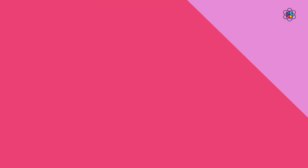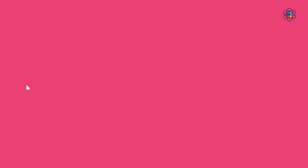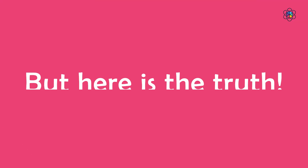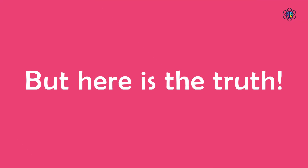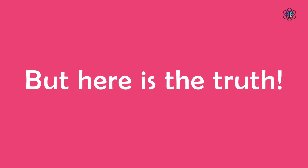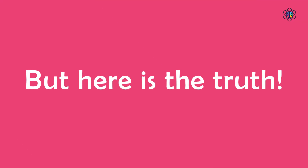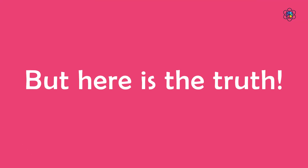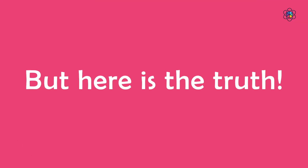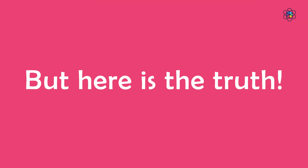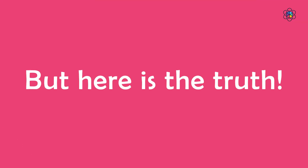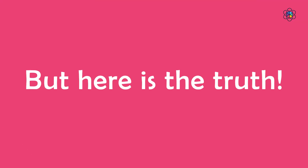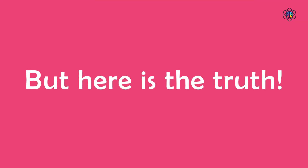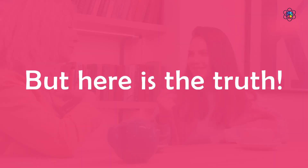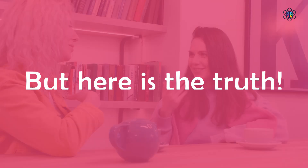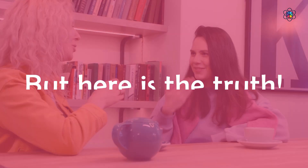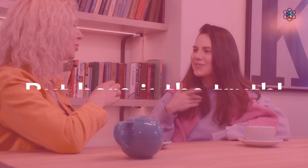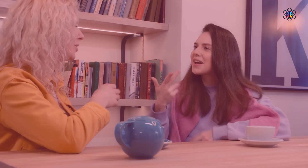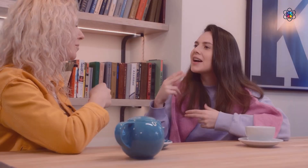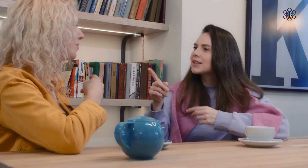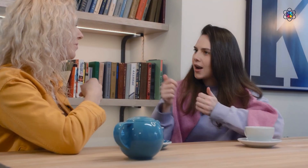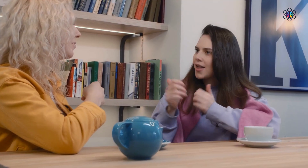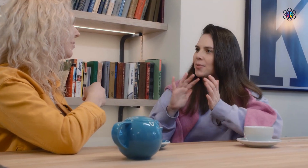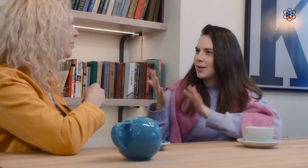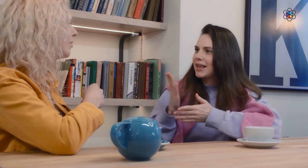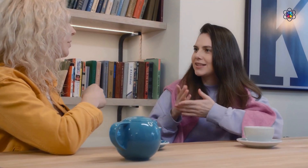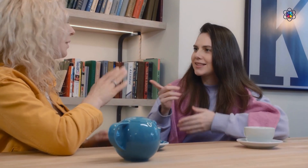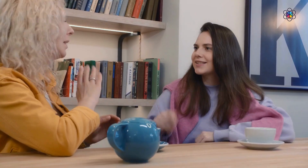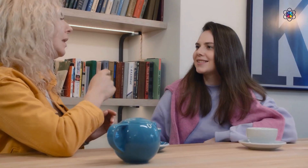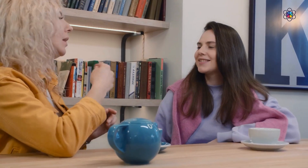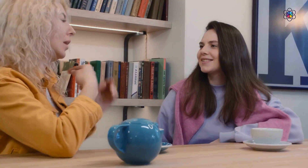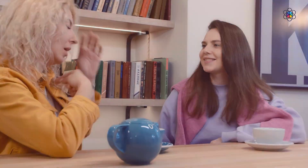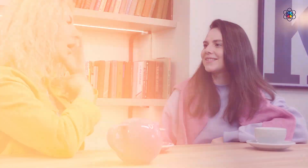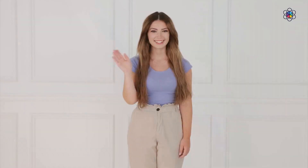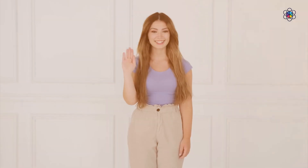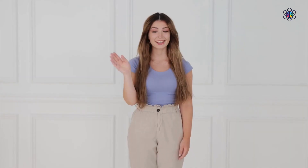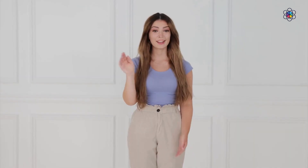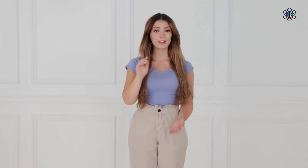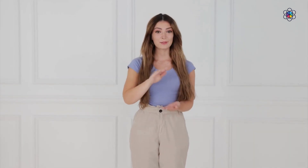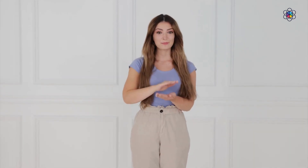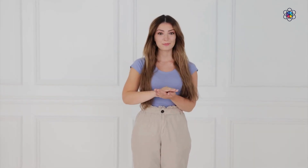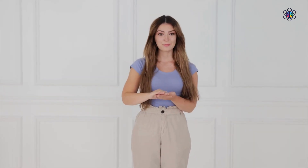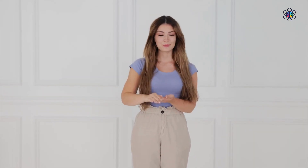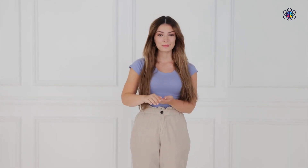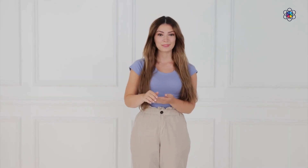But here's the truth. Too many of us don't know how to engage, and the result? Missed opportunities,